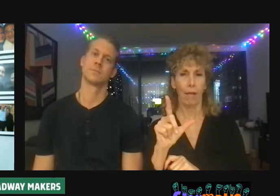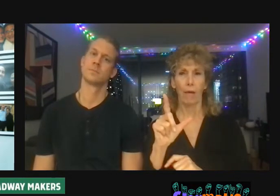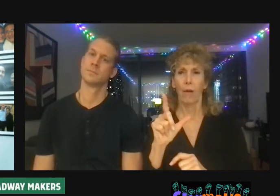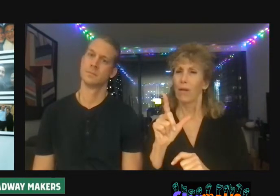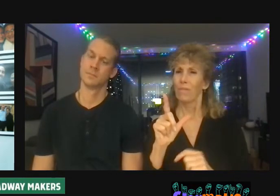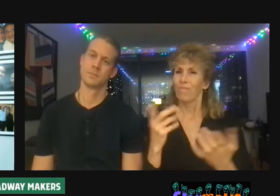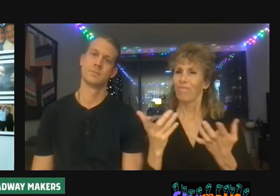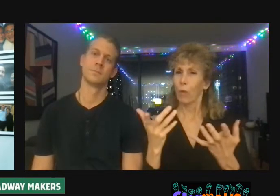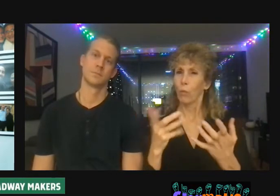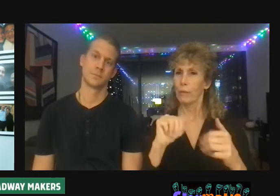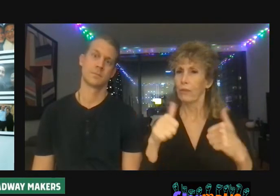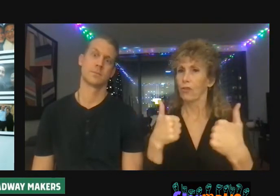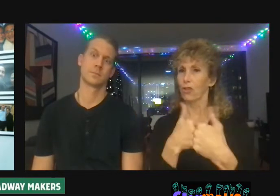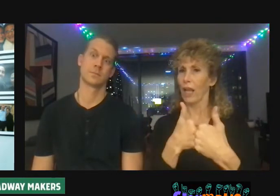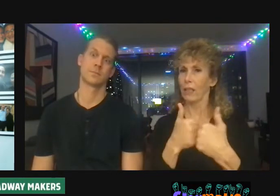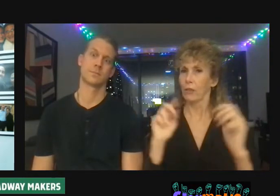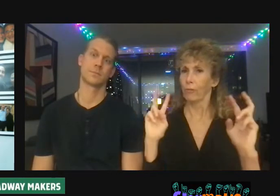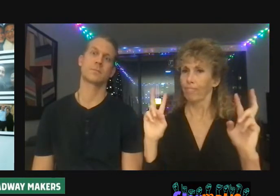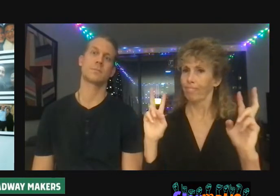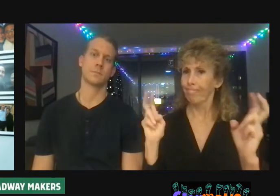these songs?